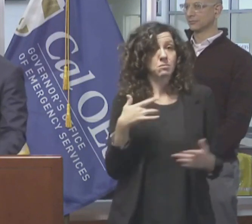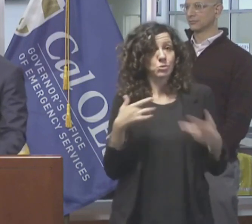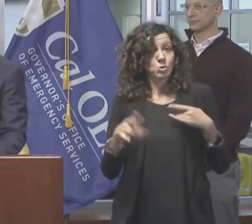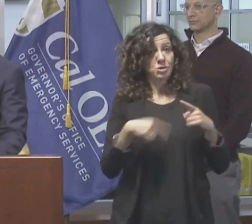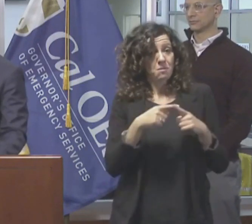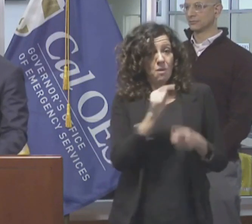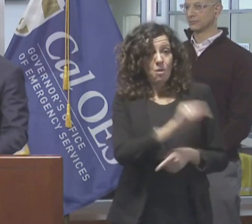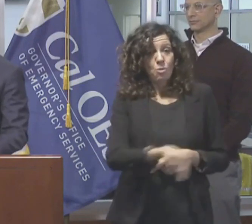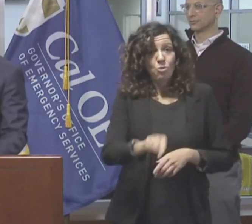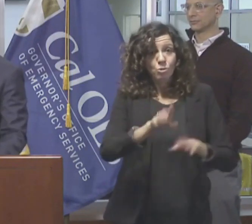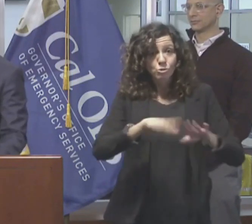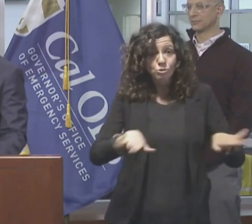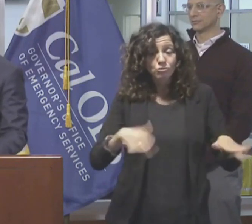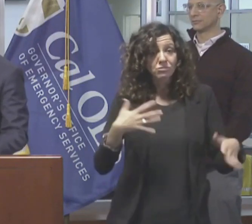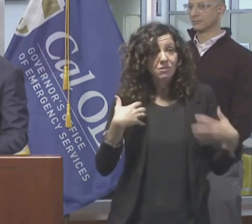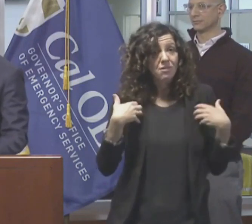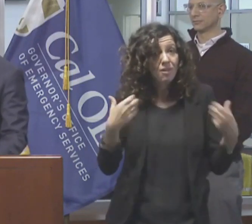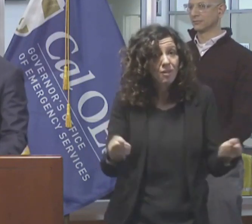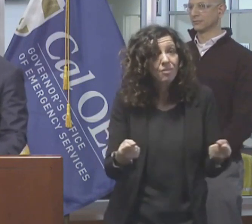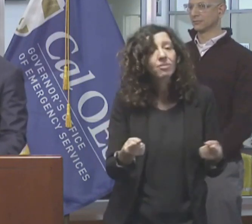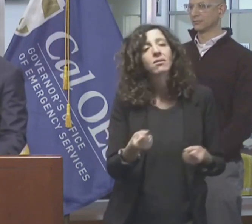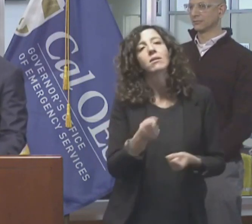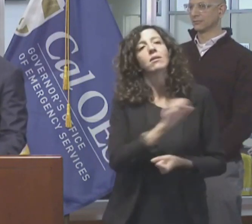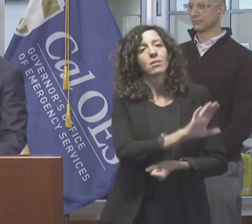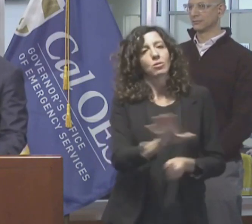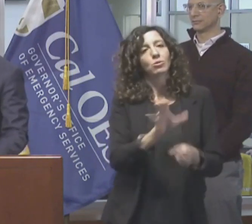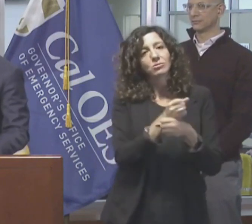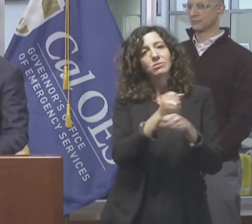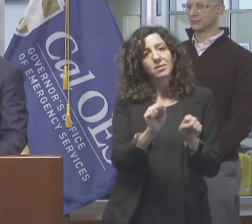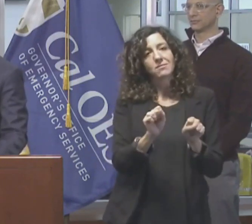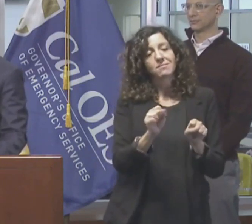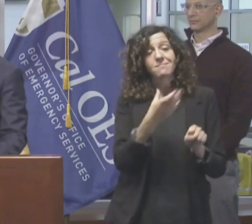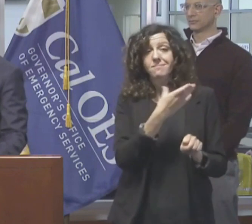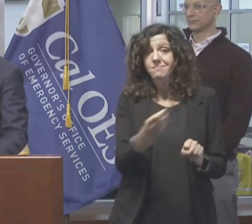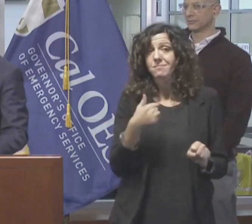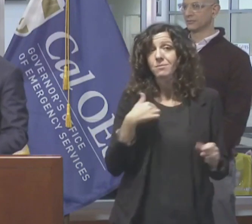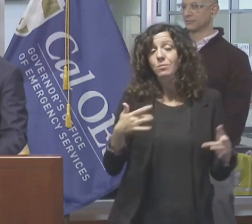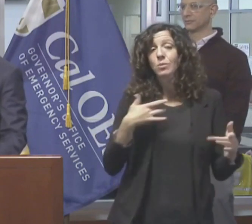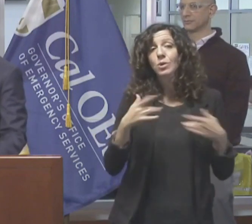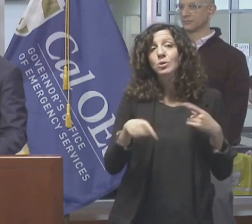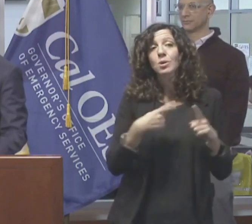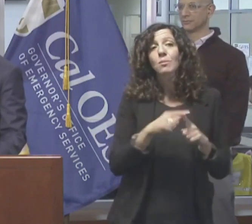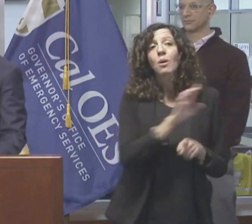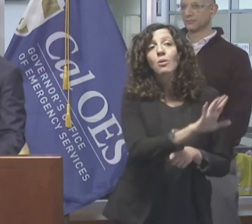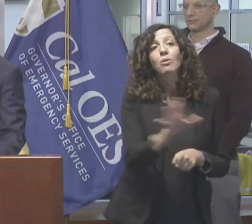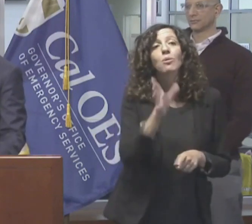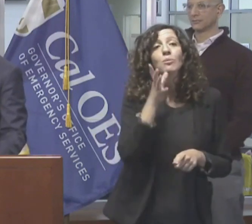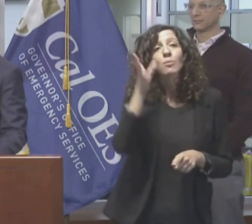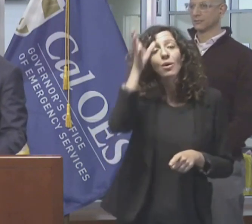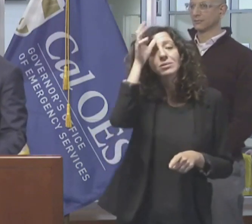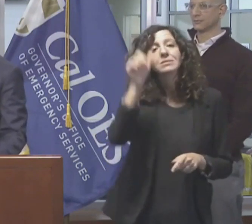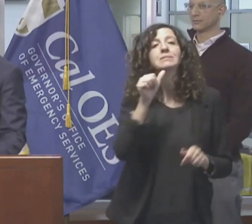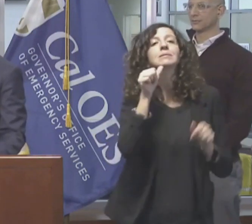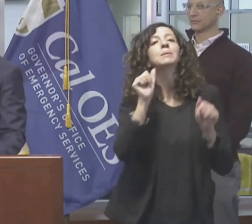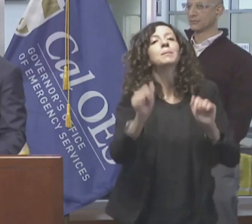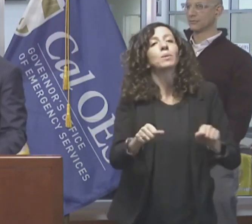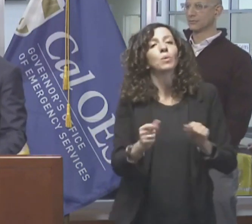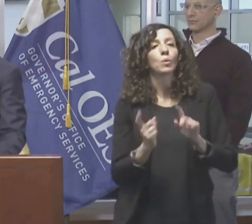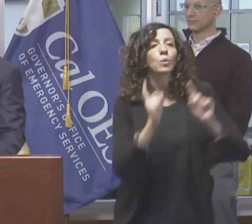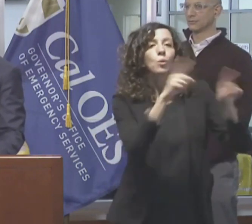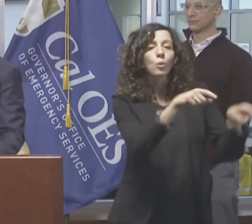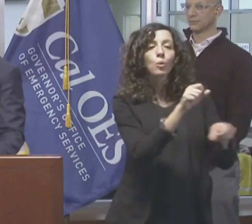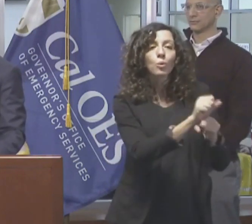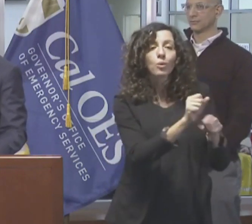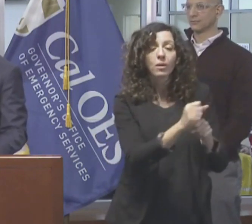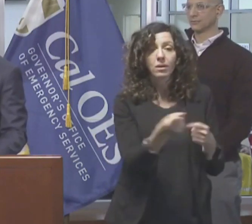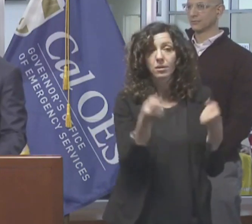health, and I'm deeply concerned about their safety. And I'm deeply concerned about their parents' inability to go to work. And many of